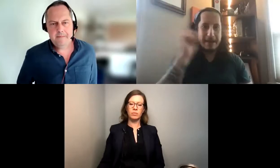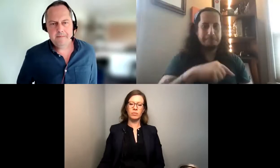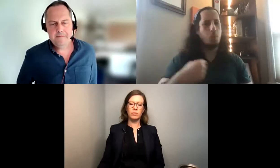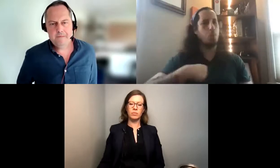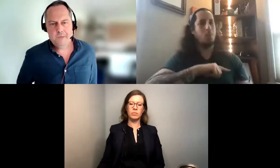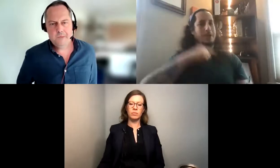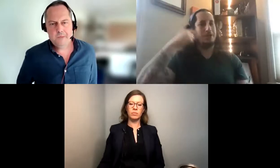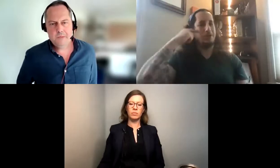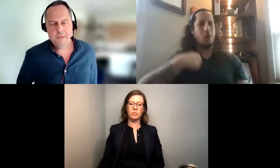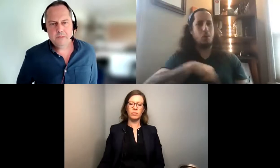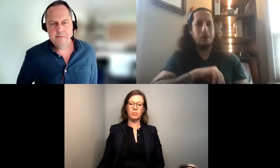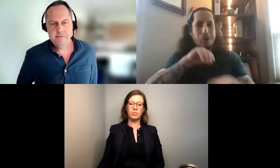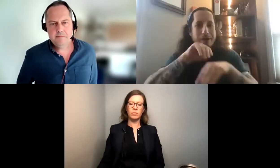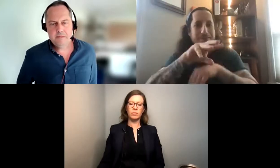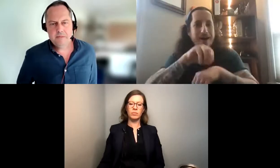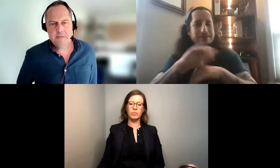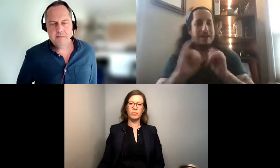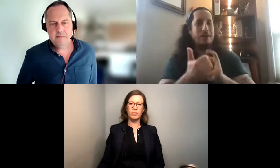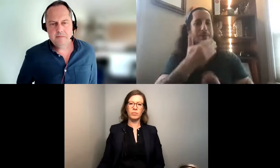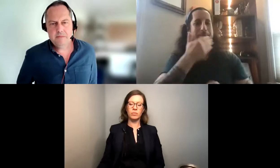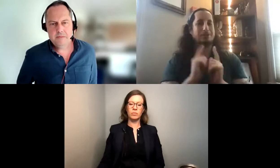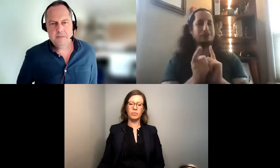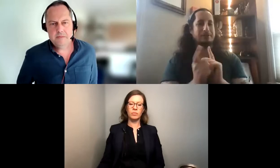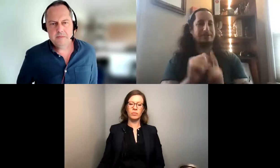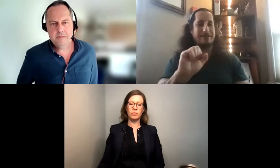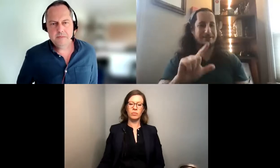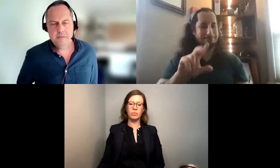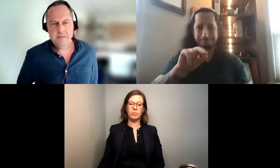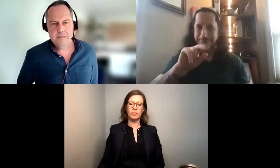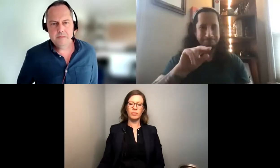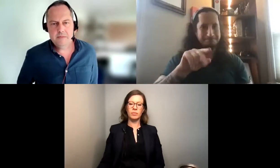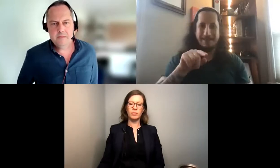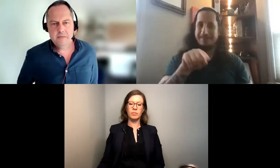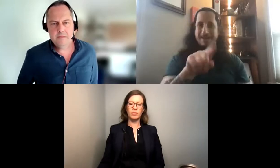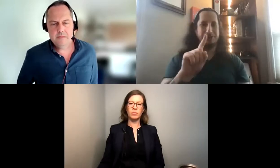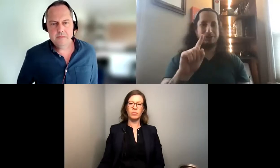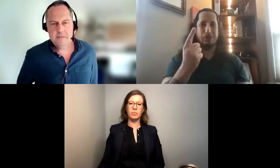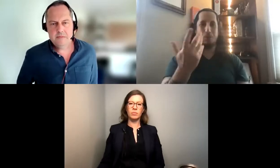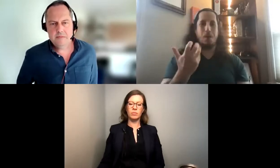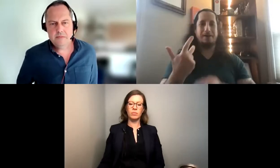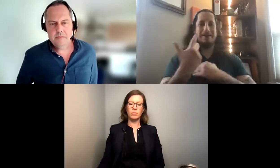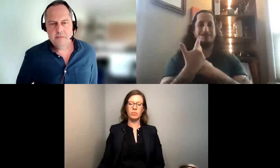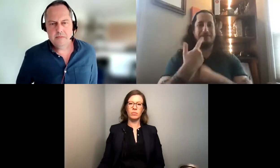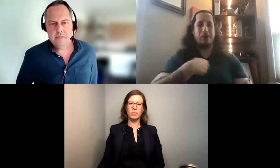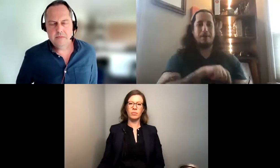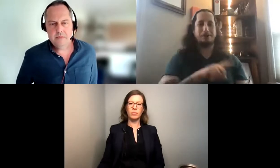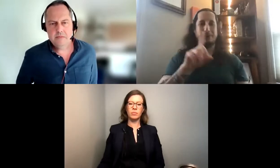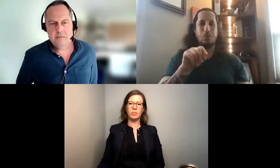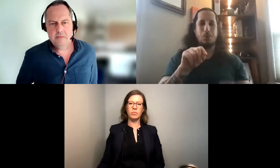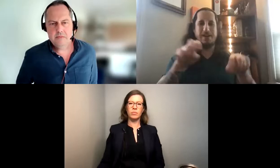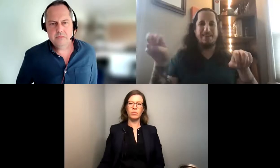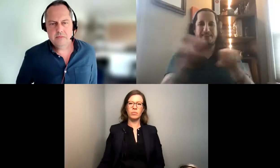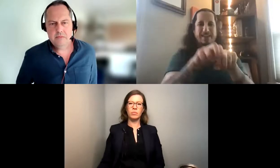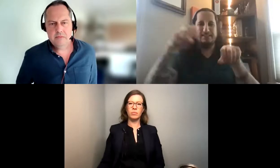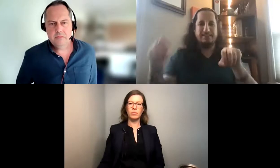there were several of us deaf folks who came, and we thought we were consulting on the best way to translate the ASL.